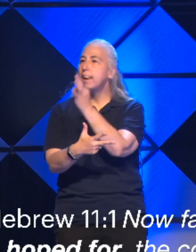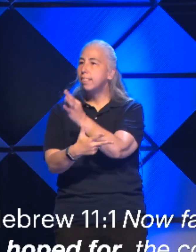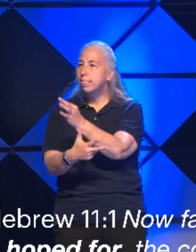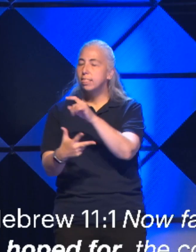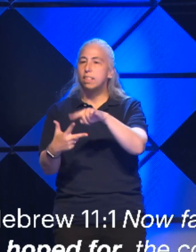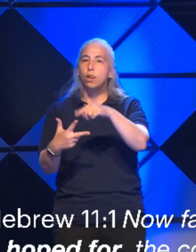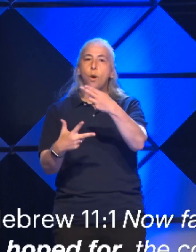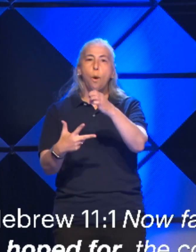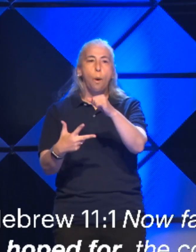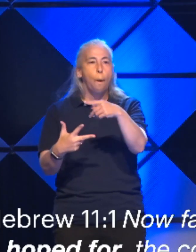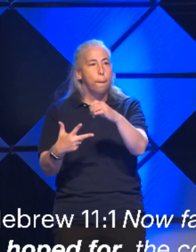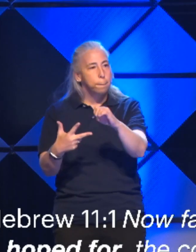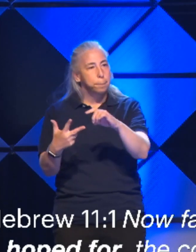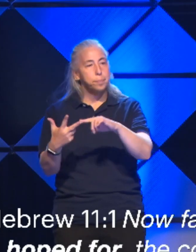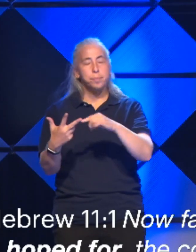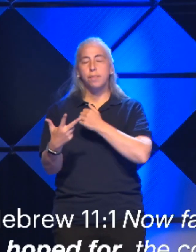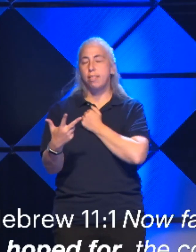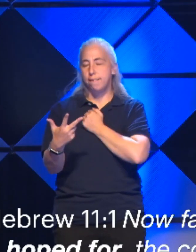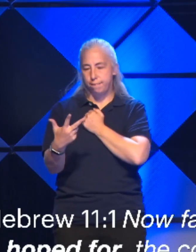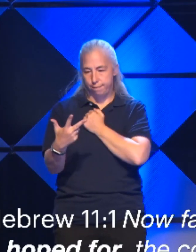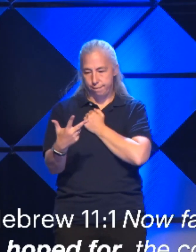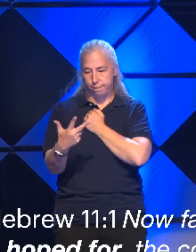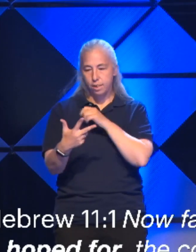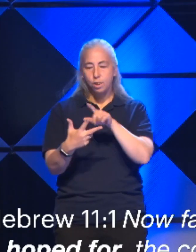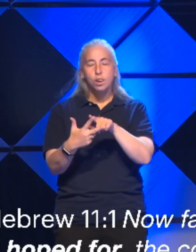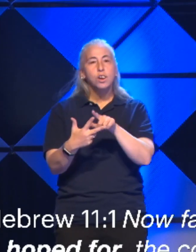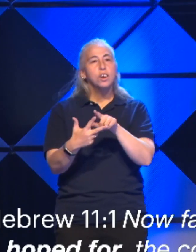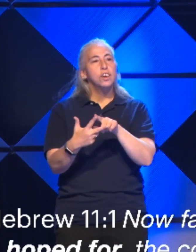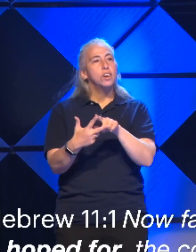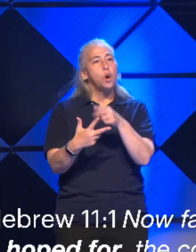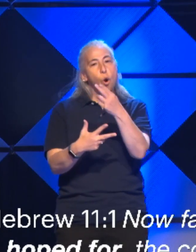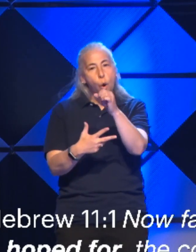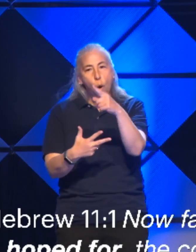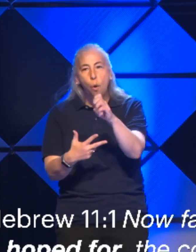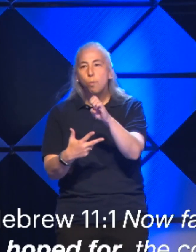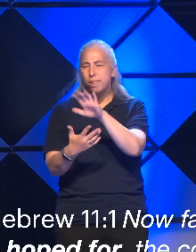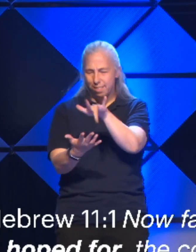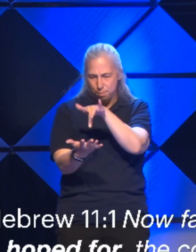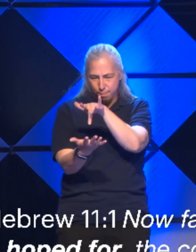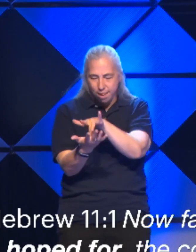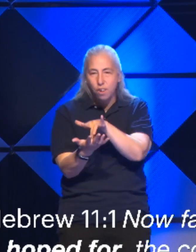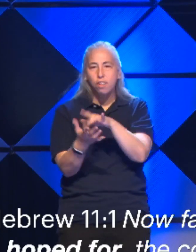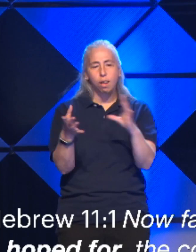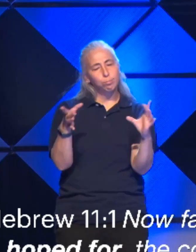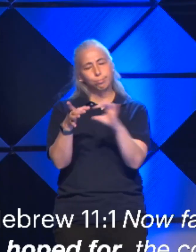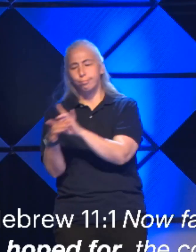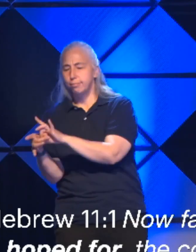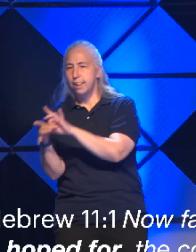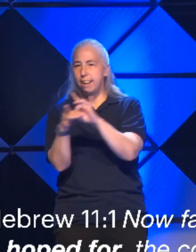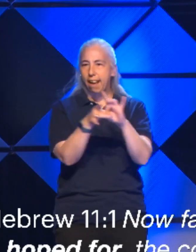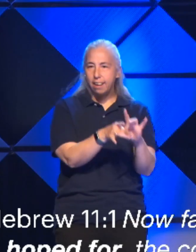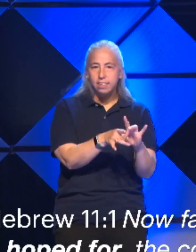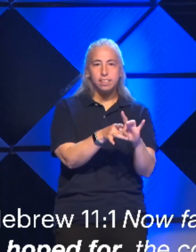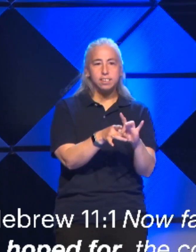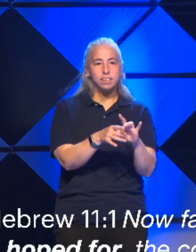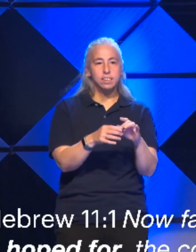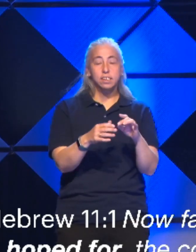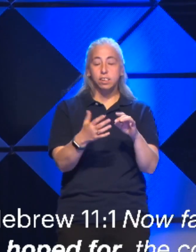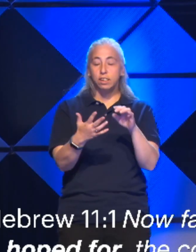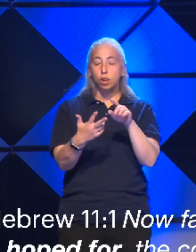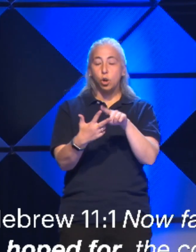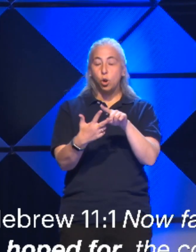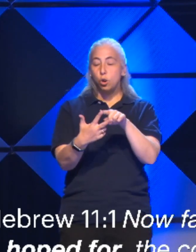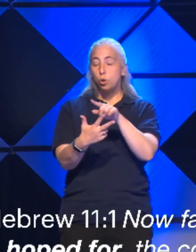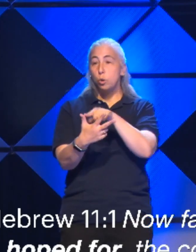Hope is in the middle. Hope is the one that will help us to have faith and live in love and with